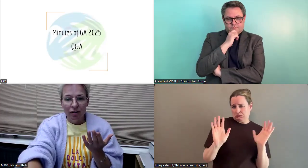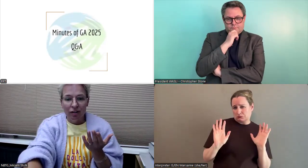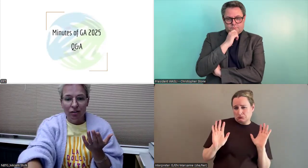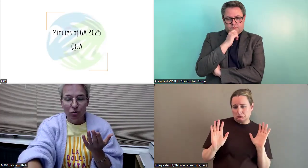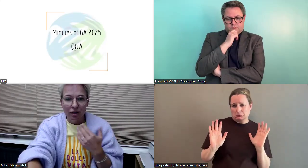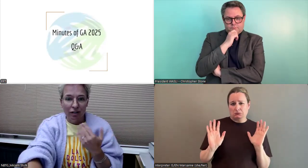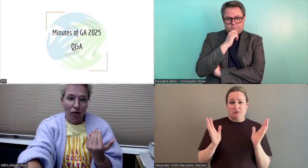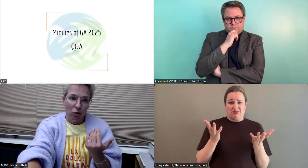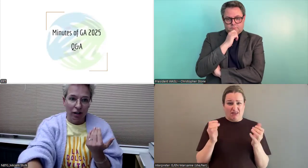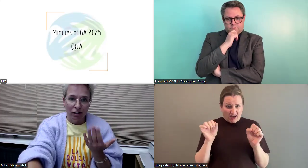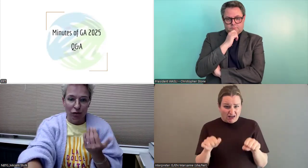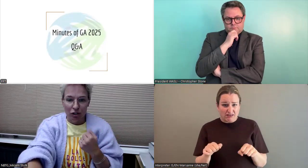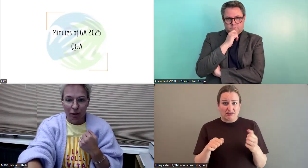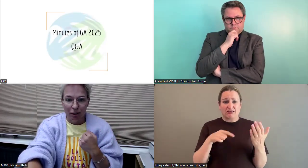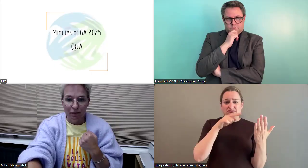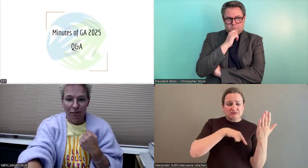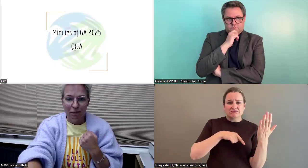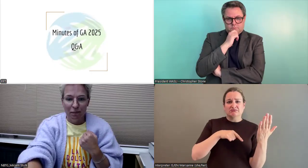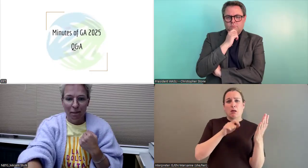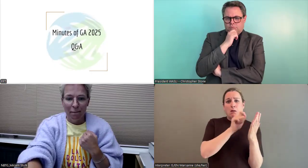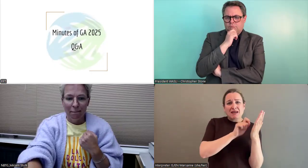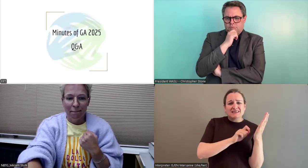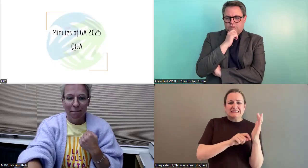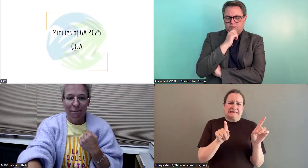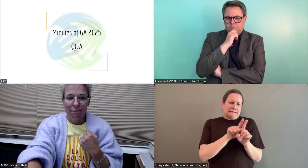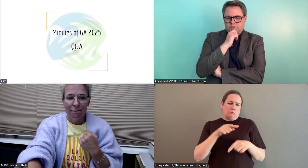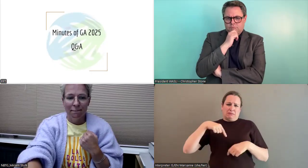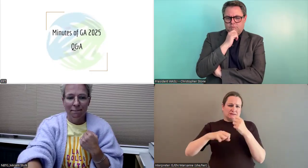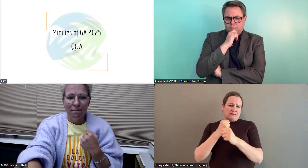to do that in another way in the future, maybe.